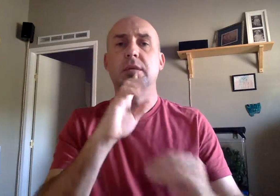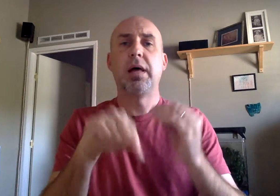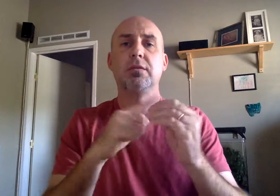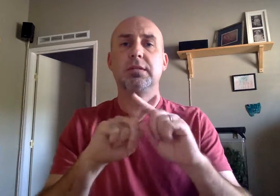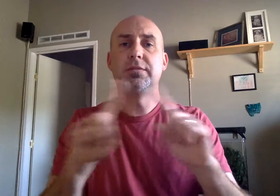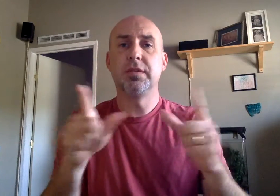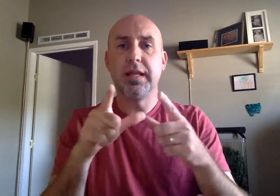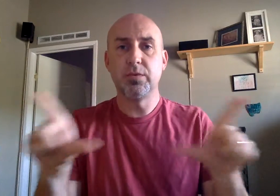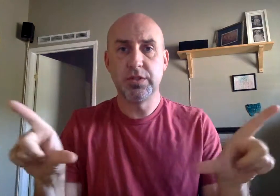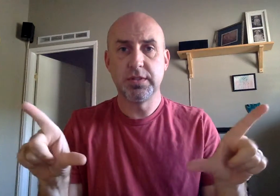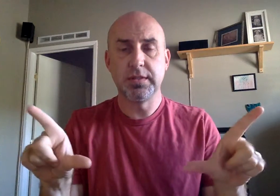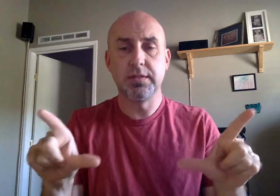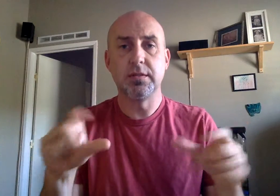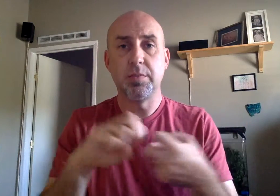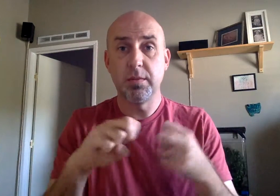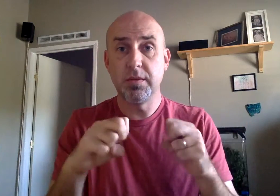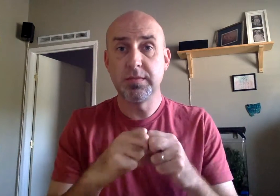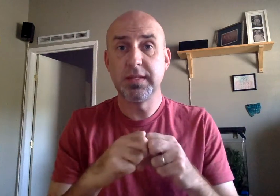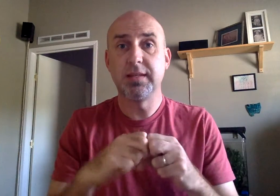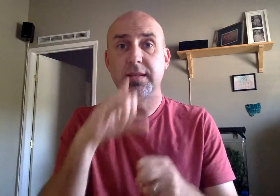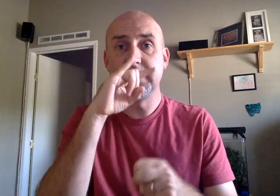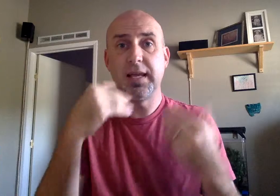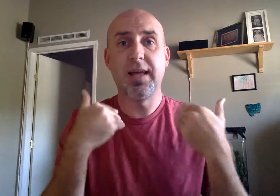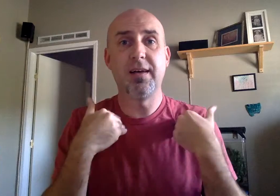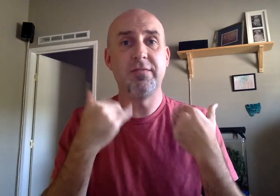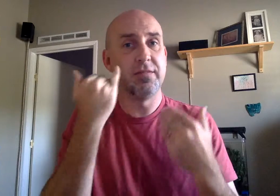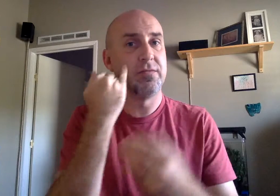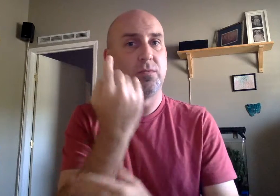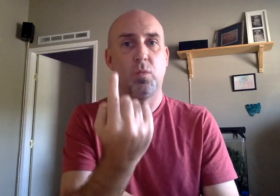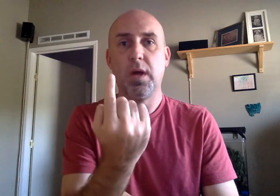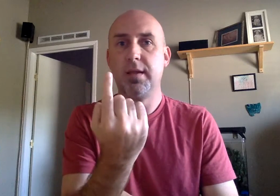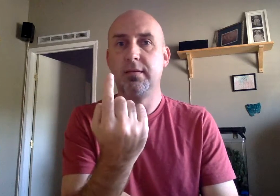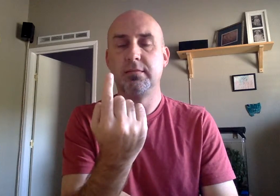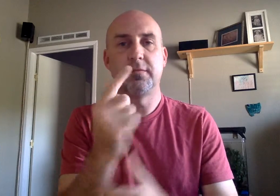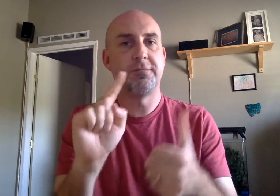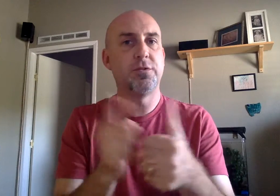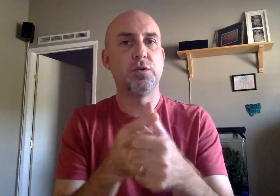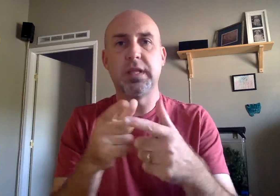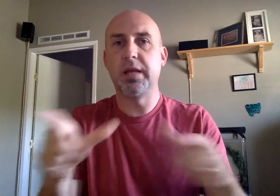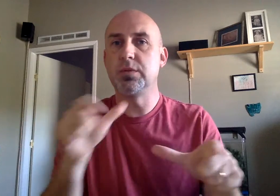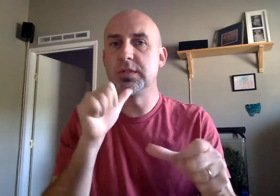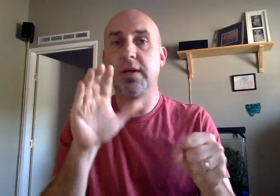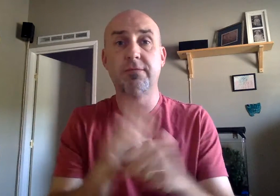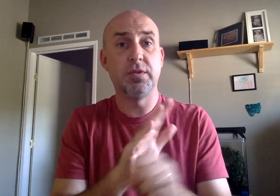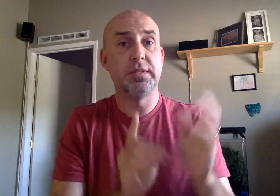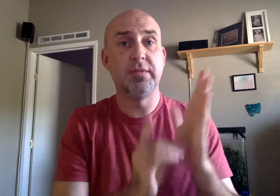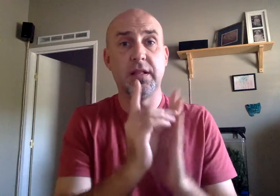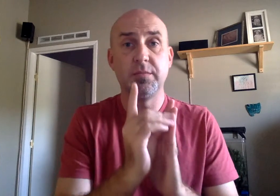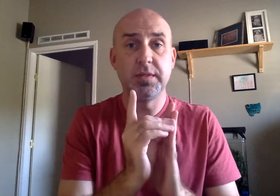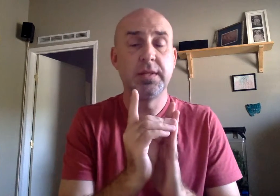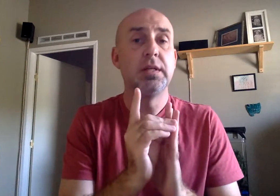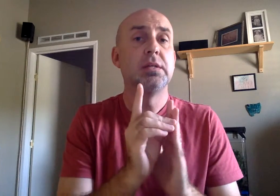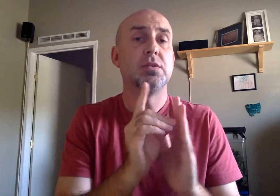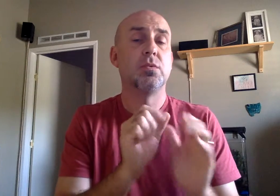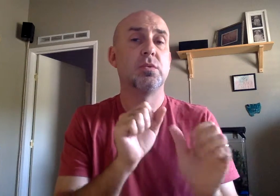about different languages and the problems that kids have if one first language is not fully developed. So we're trying